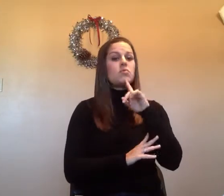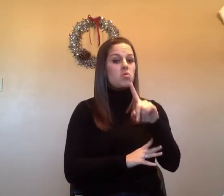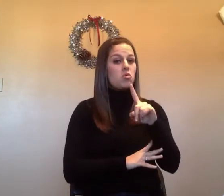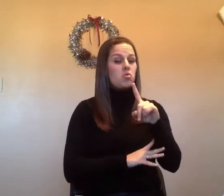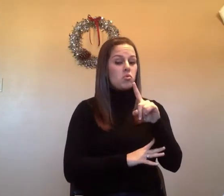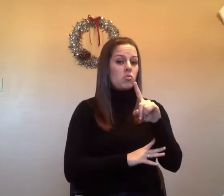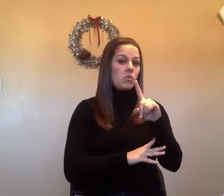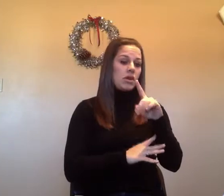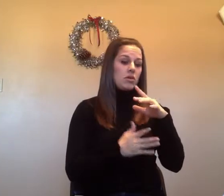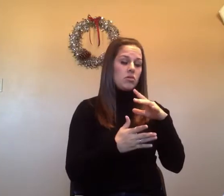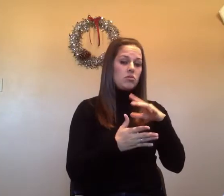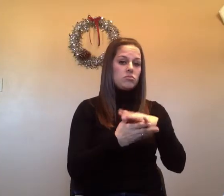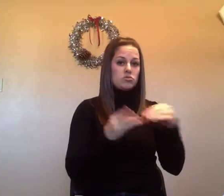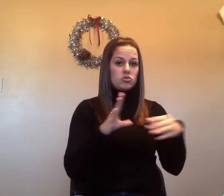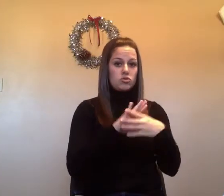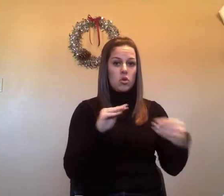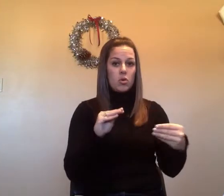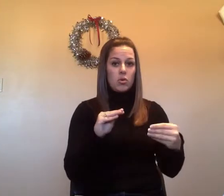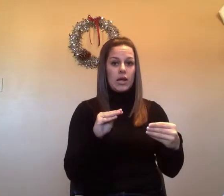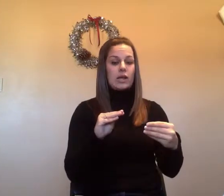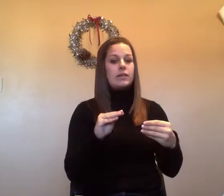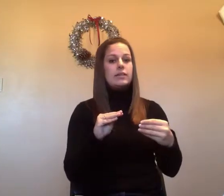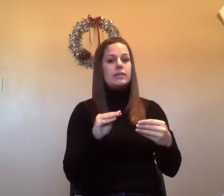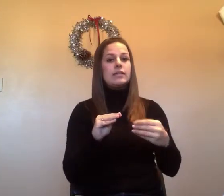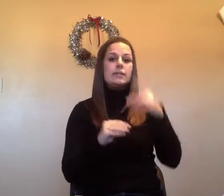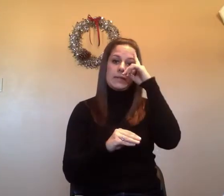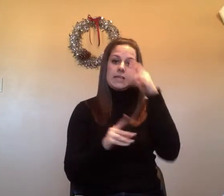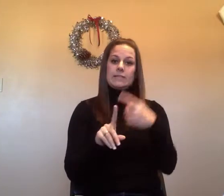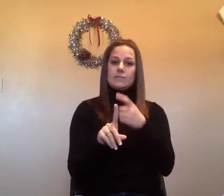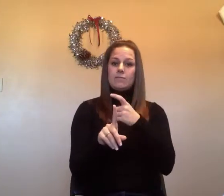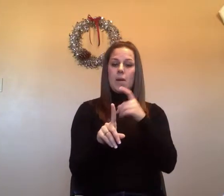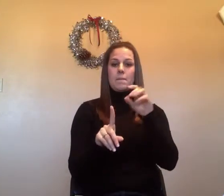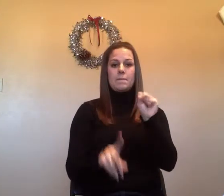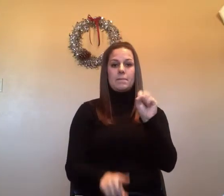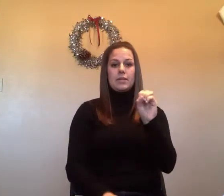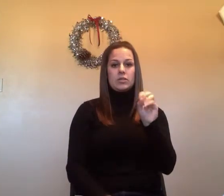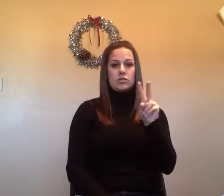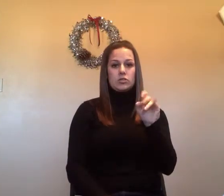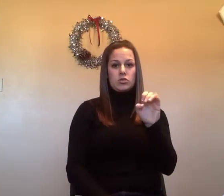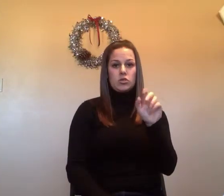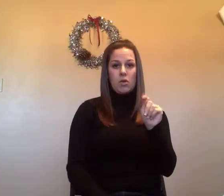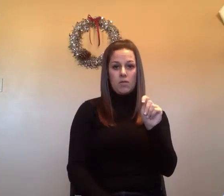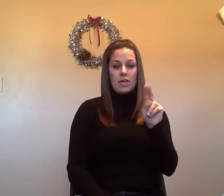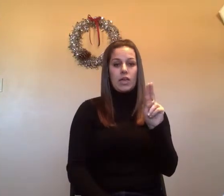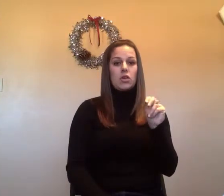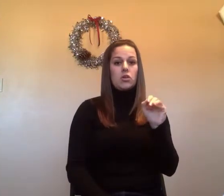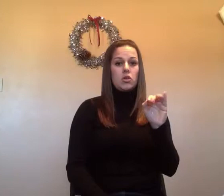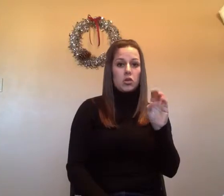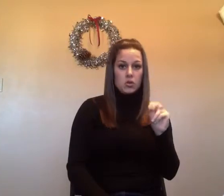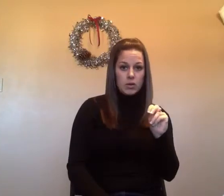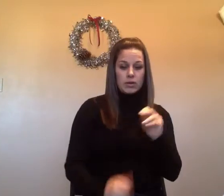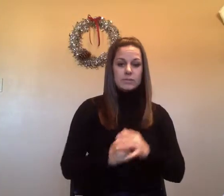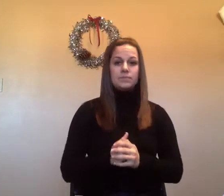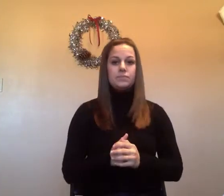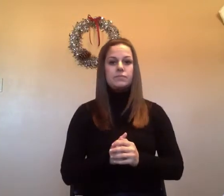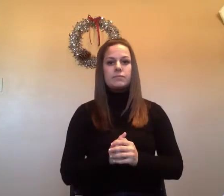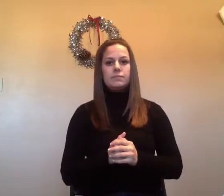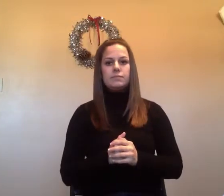real life. You just turned it into a made-up story with made-up characters. Well, guess what? And I actually took this from someone's